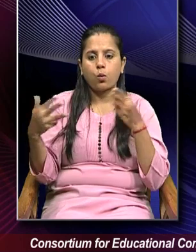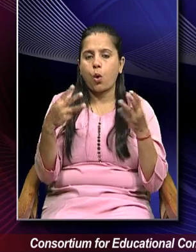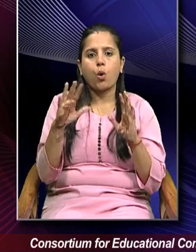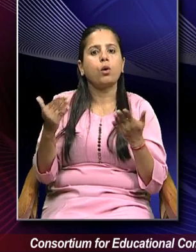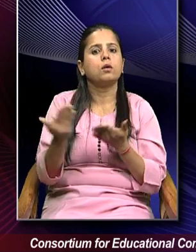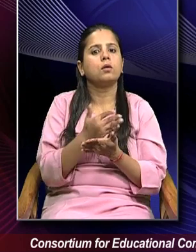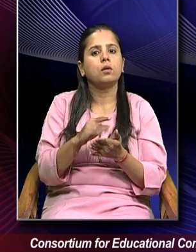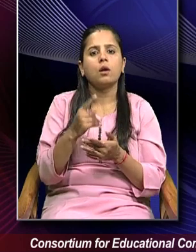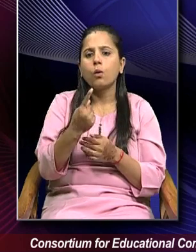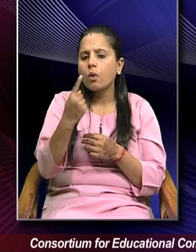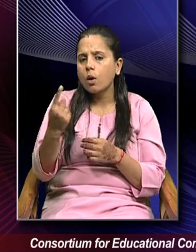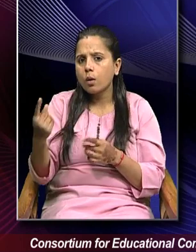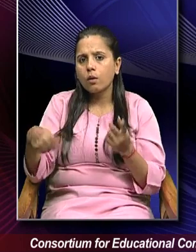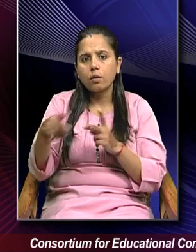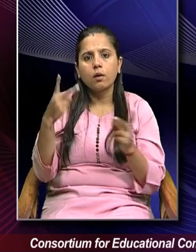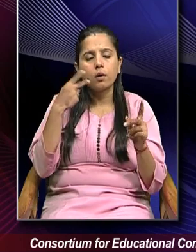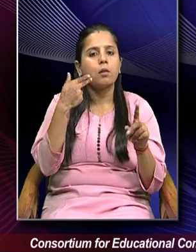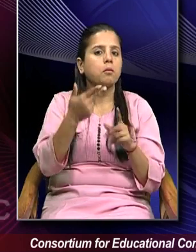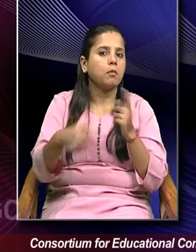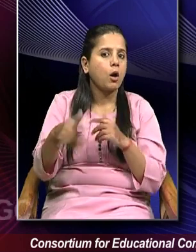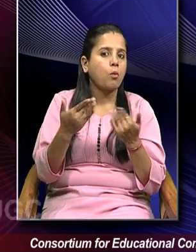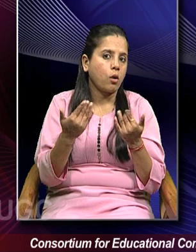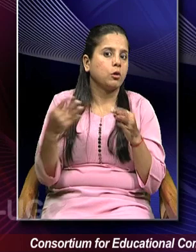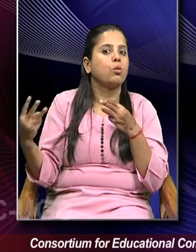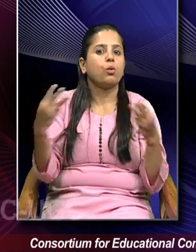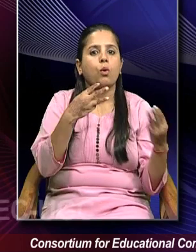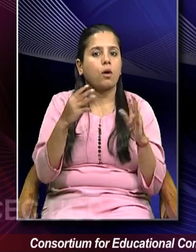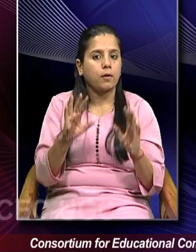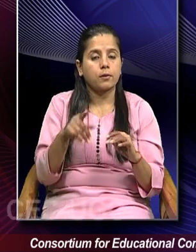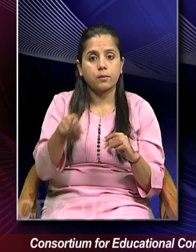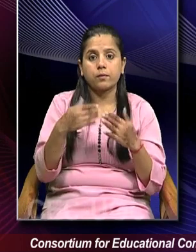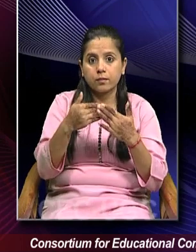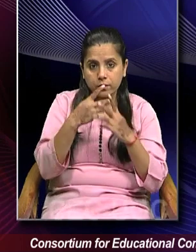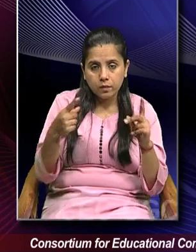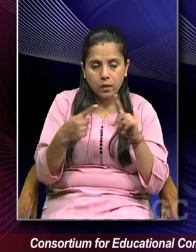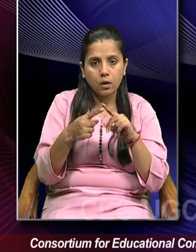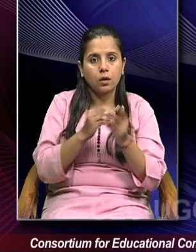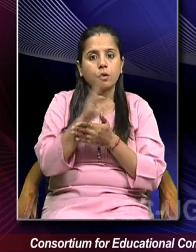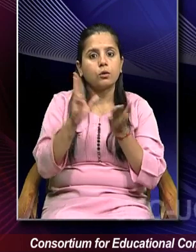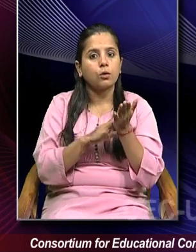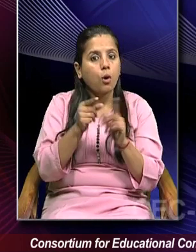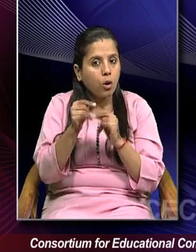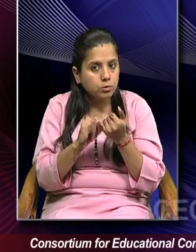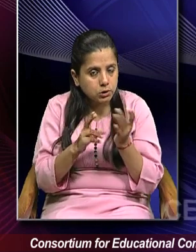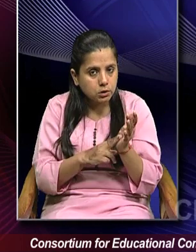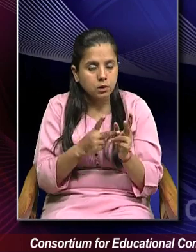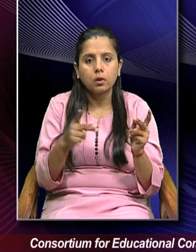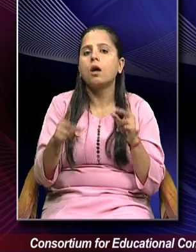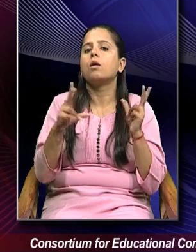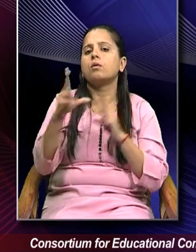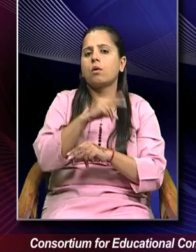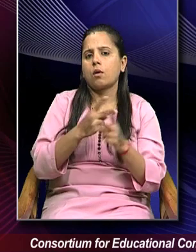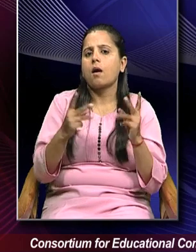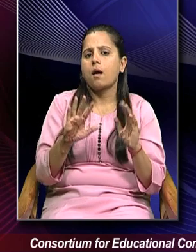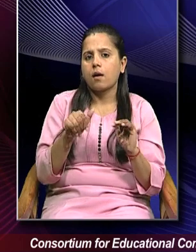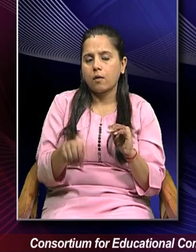Thus each alliance also considered possibility of war. So scholars like Thompson, they had in a way talked about these